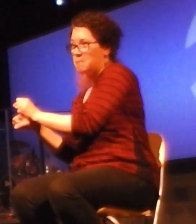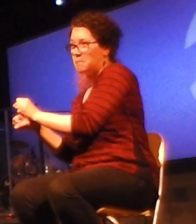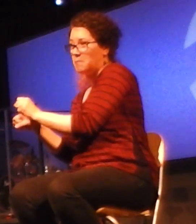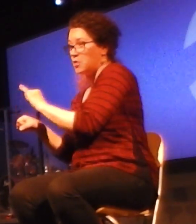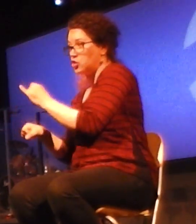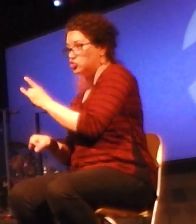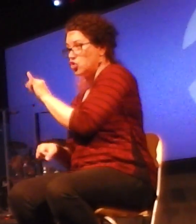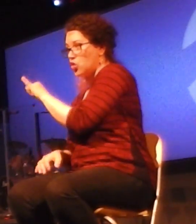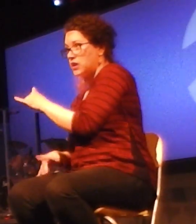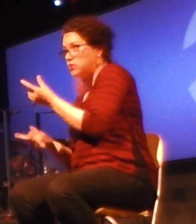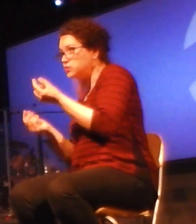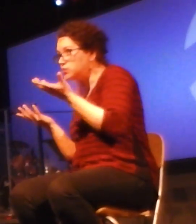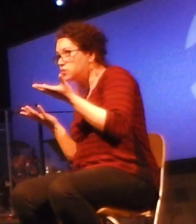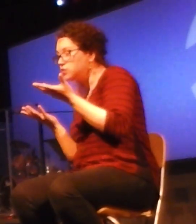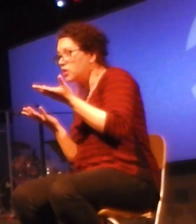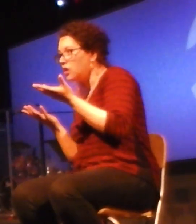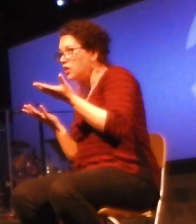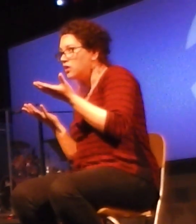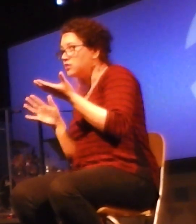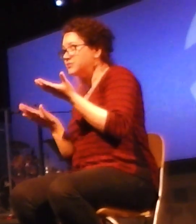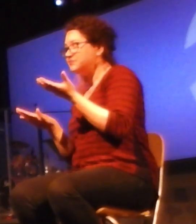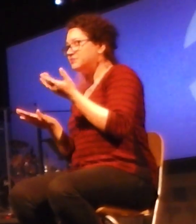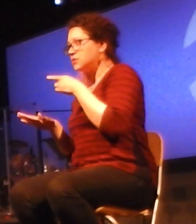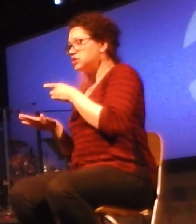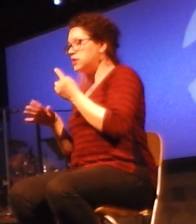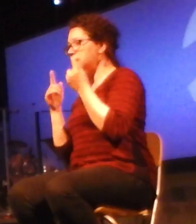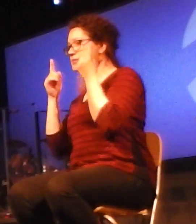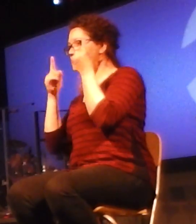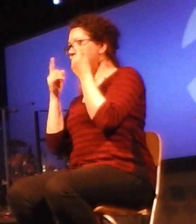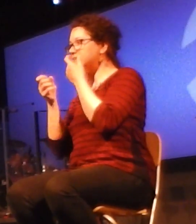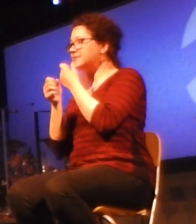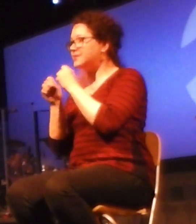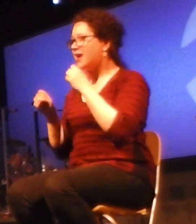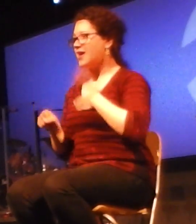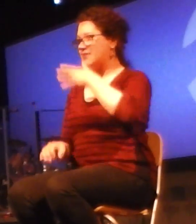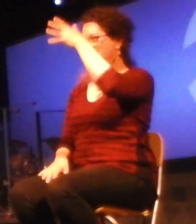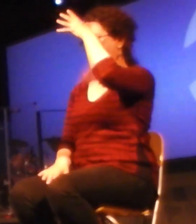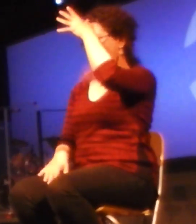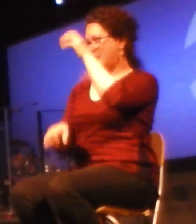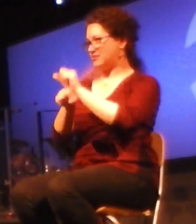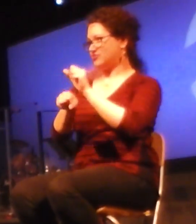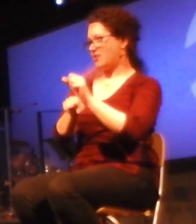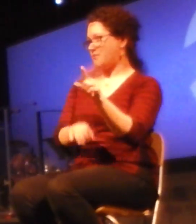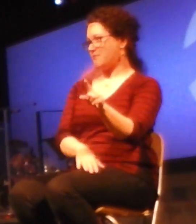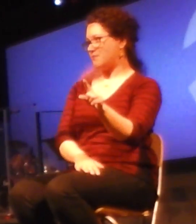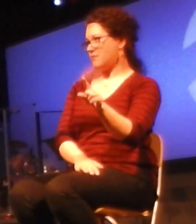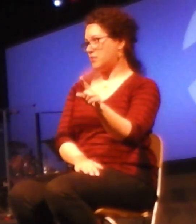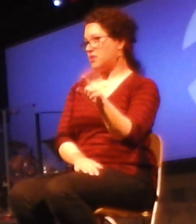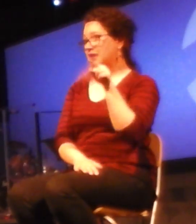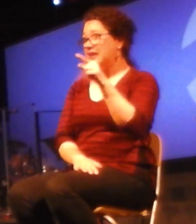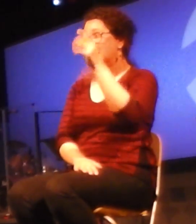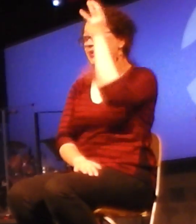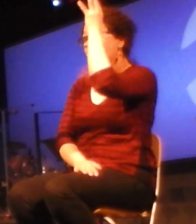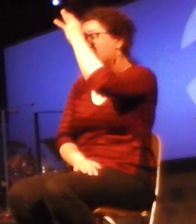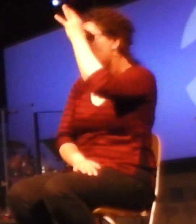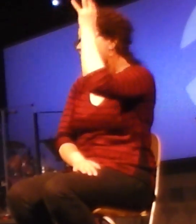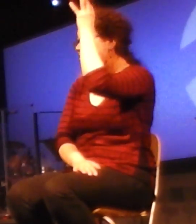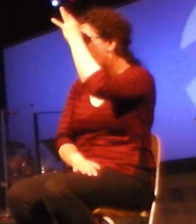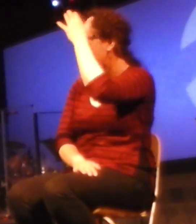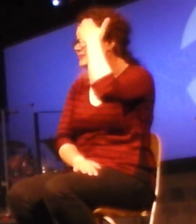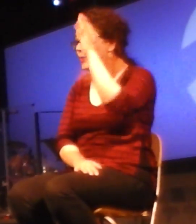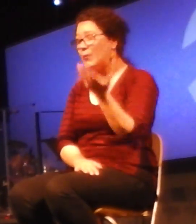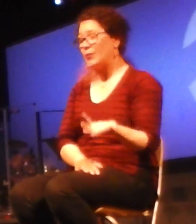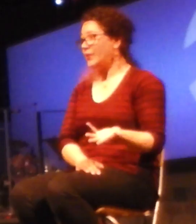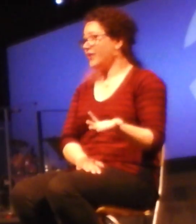was doing in that moment was Jody was actually saving my dad's job, and he didn't even see it